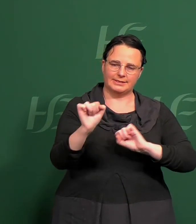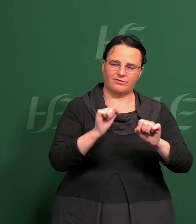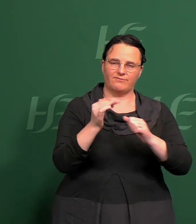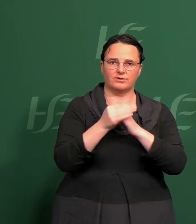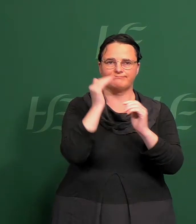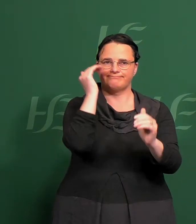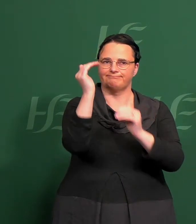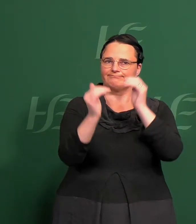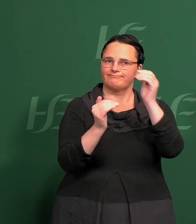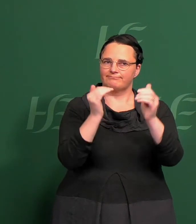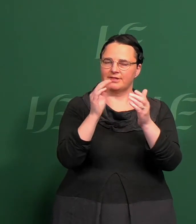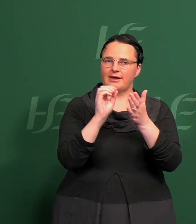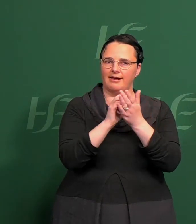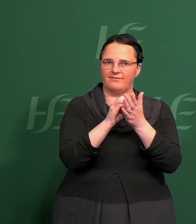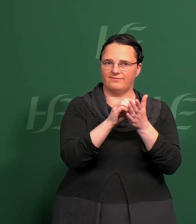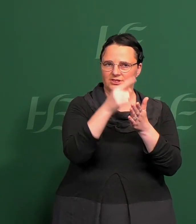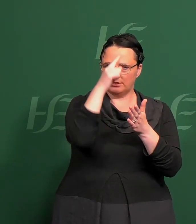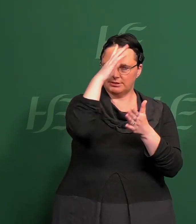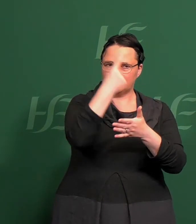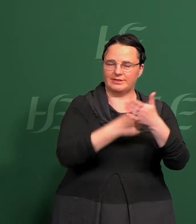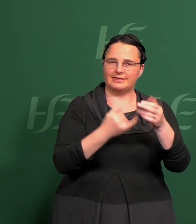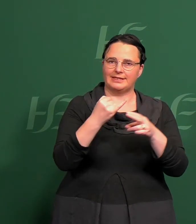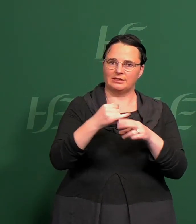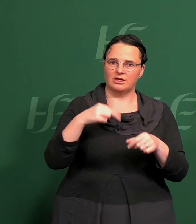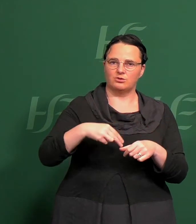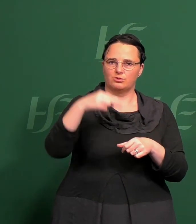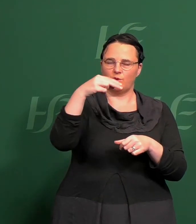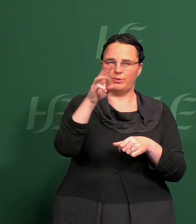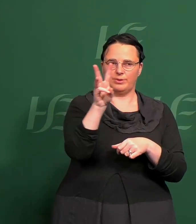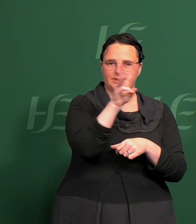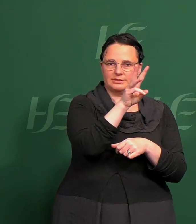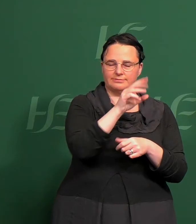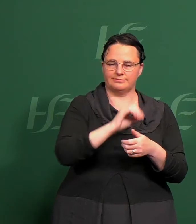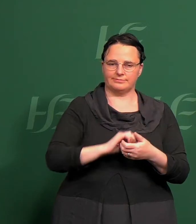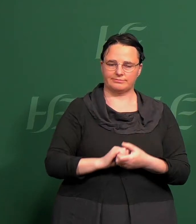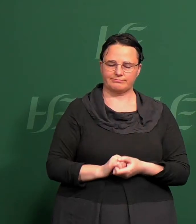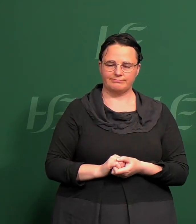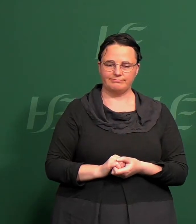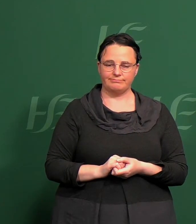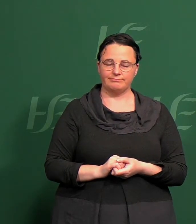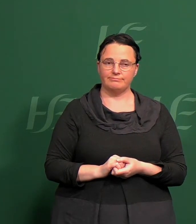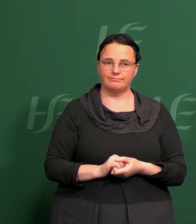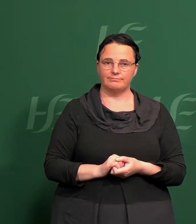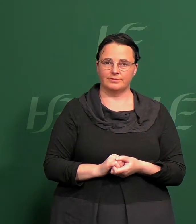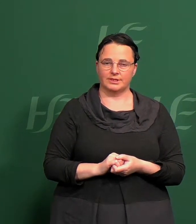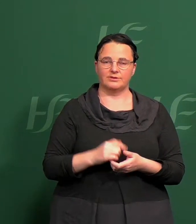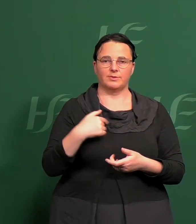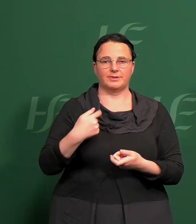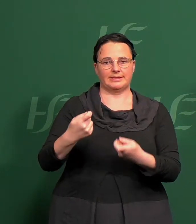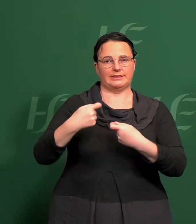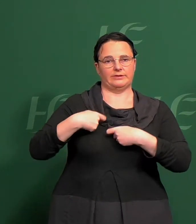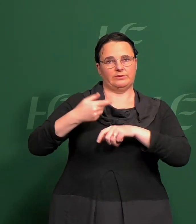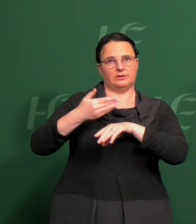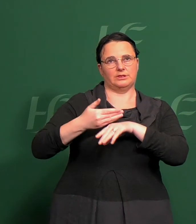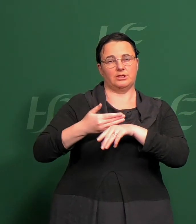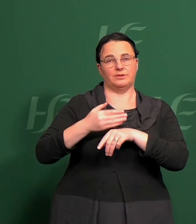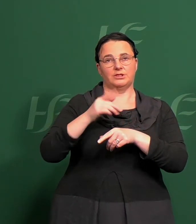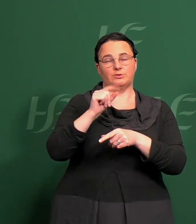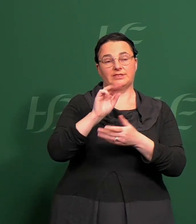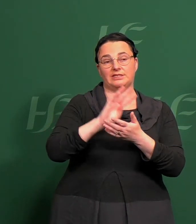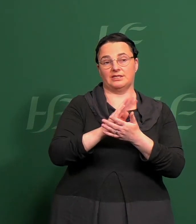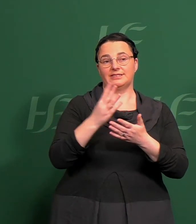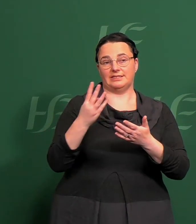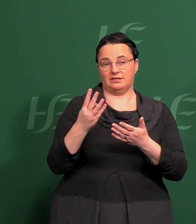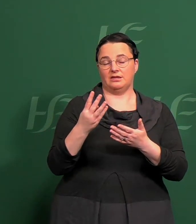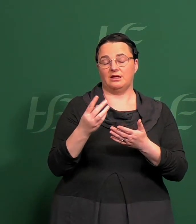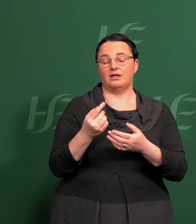adults with intellectual disabilities in the Northwest. Certainly since I've taken up this role in 2019, this has